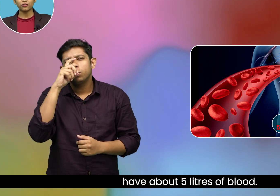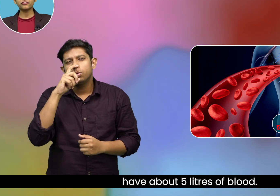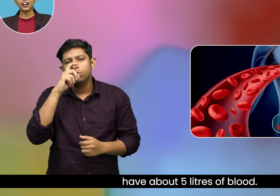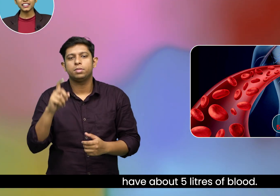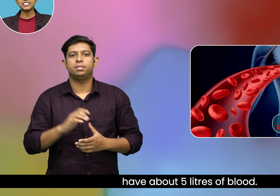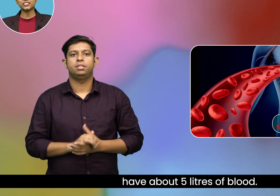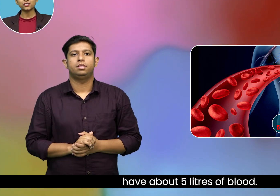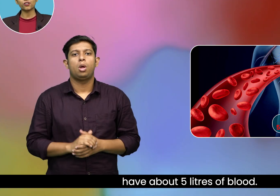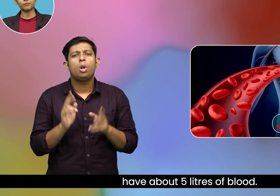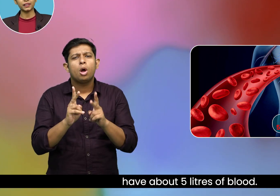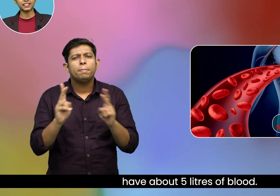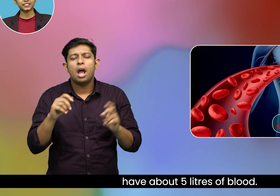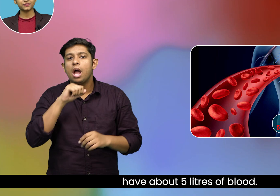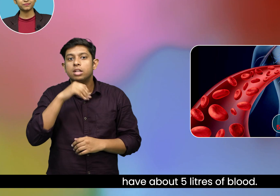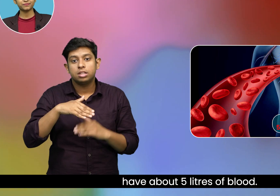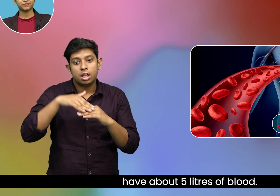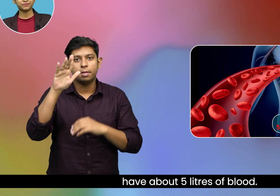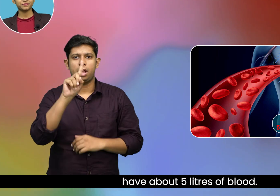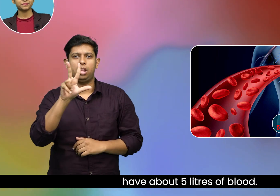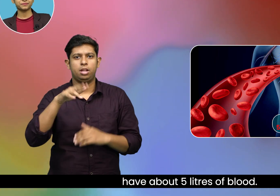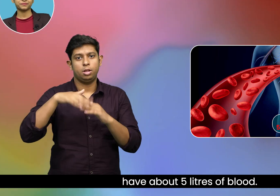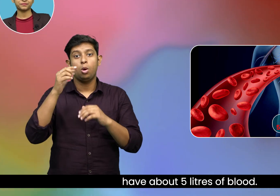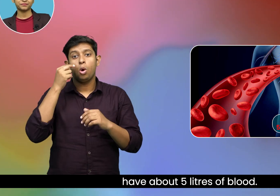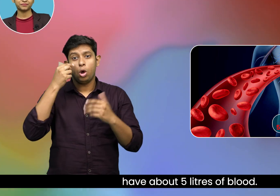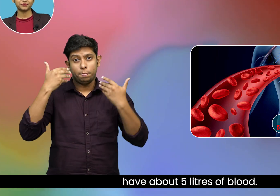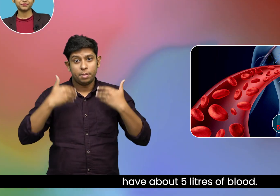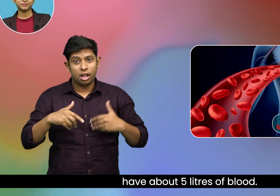have about 5 liters of blood.